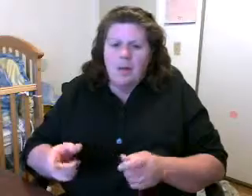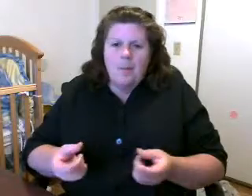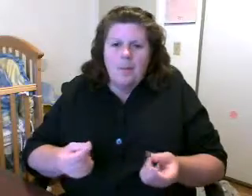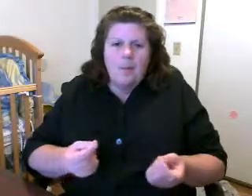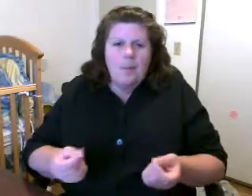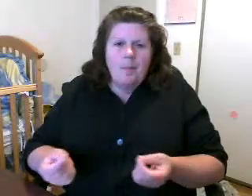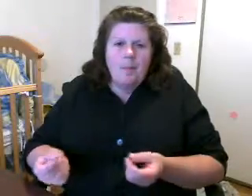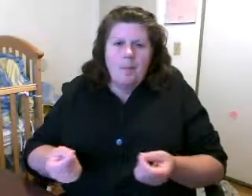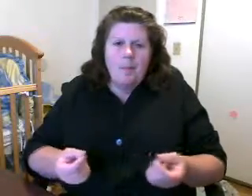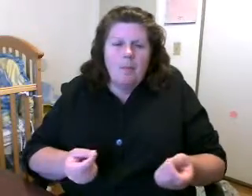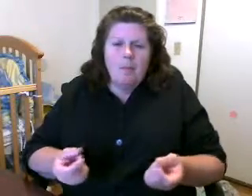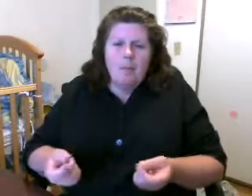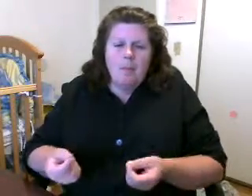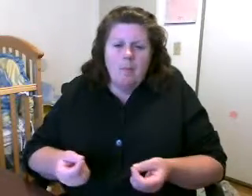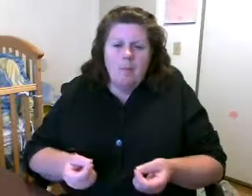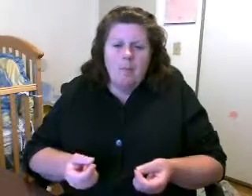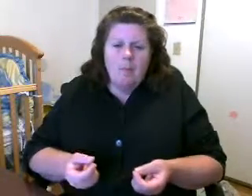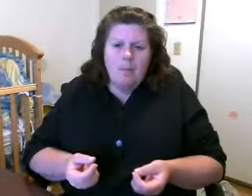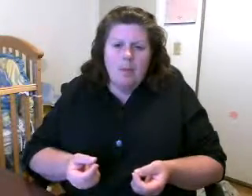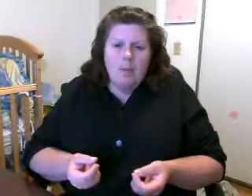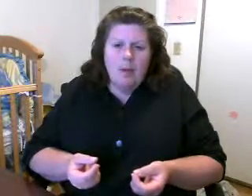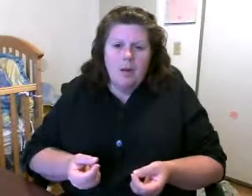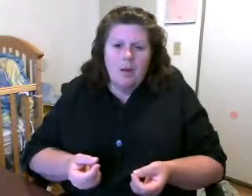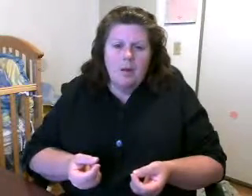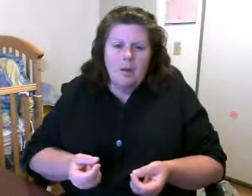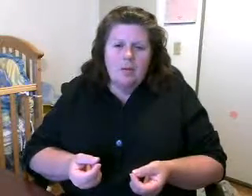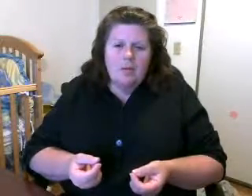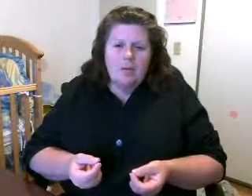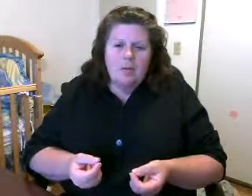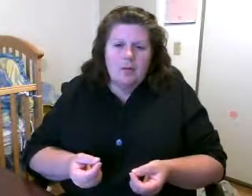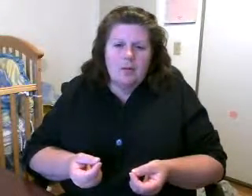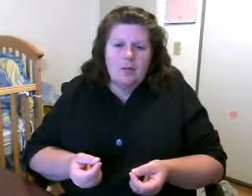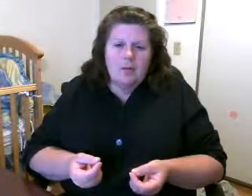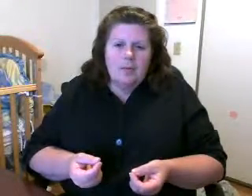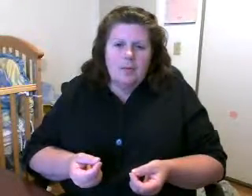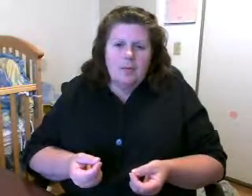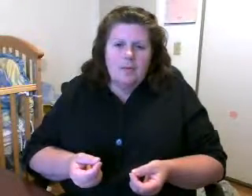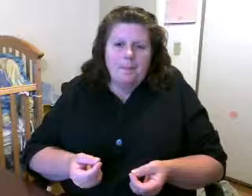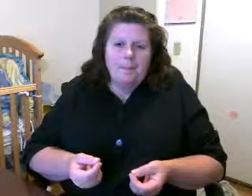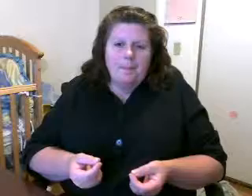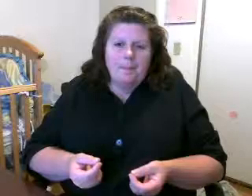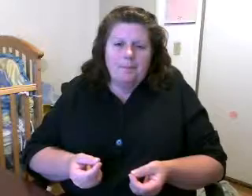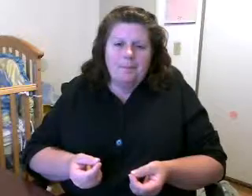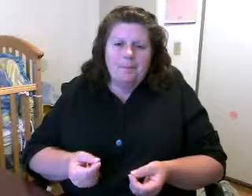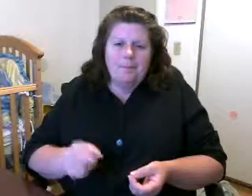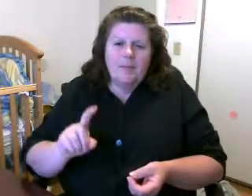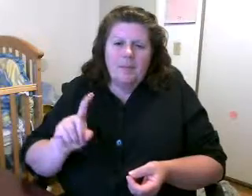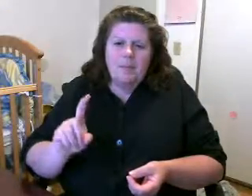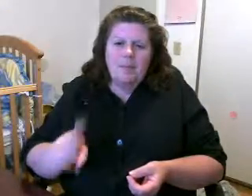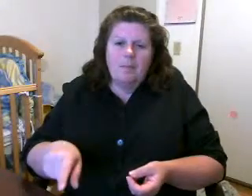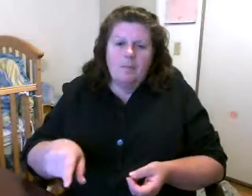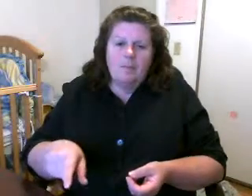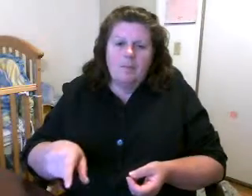modify your interpretation accordingly. Okay, you want to be able to, if we're going from English to sign,